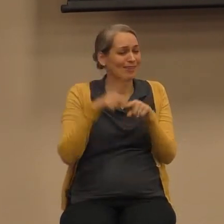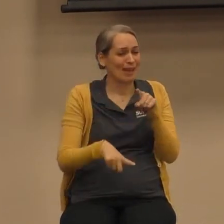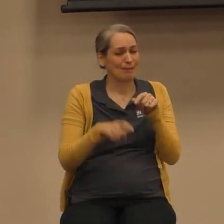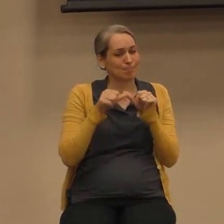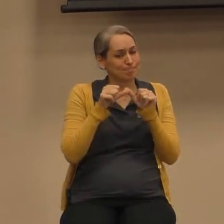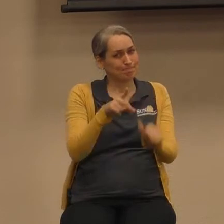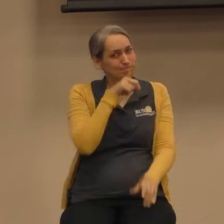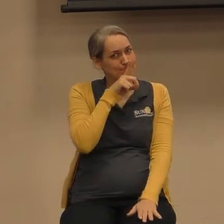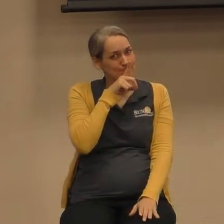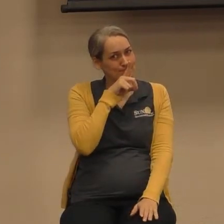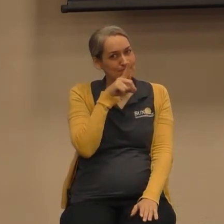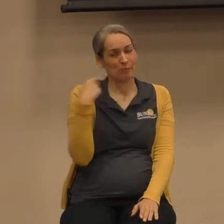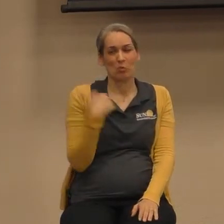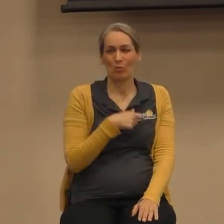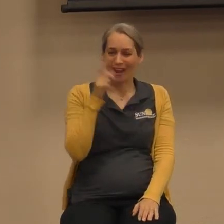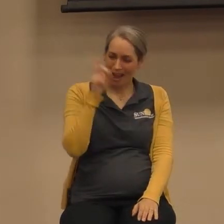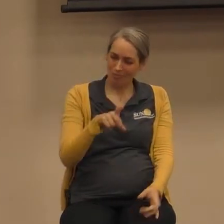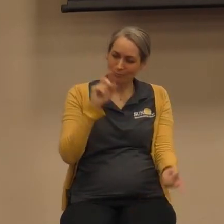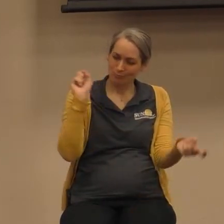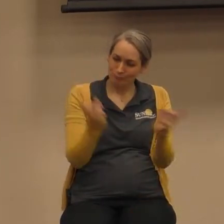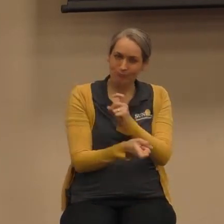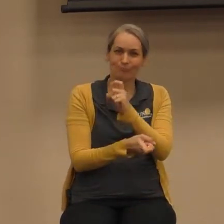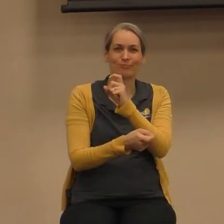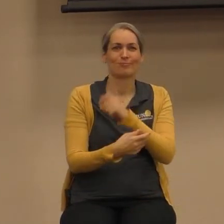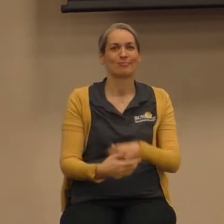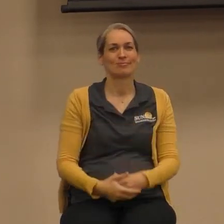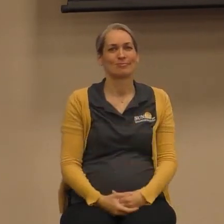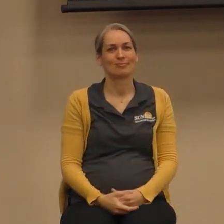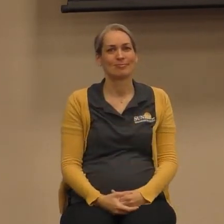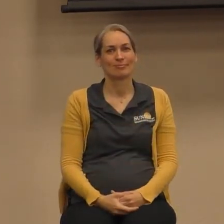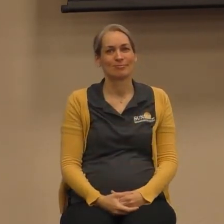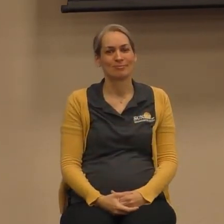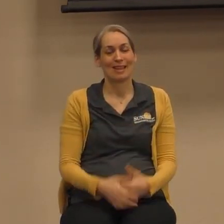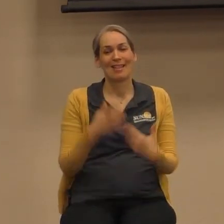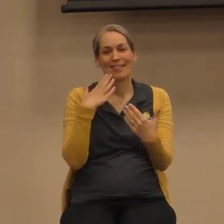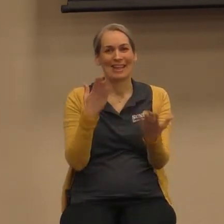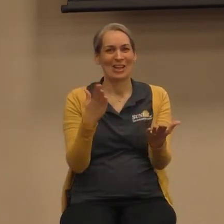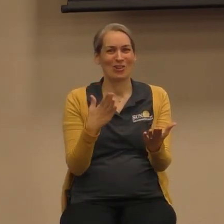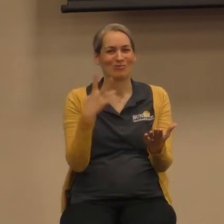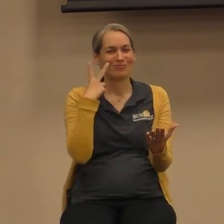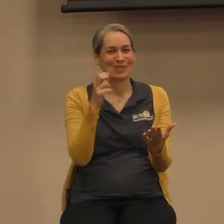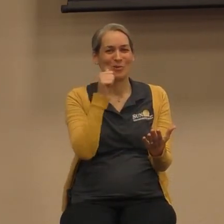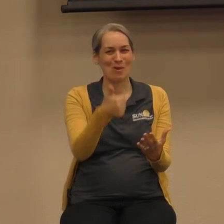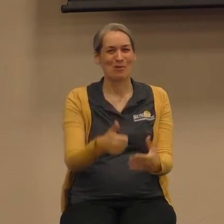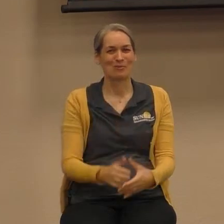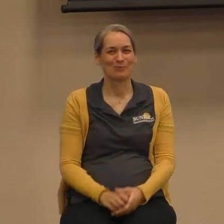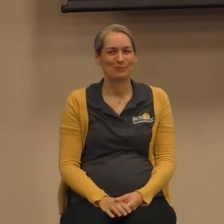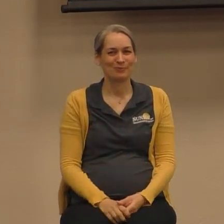on this issue. This has to change. Thanks, guys. See you tomorrow.